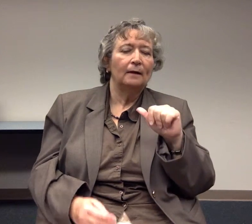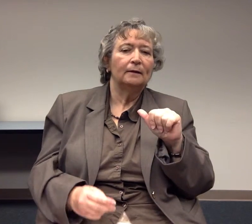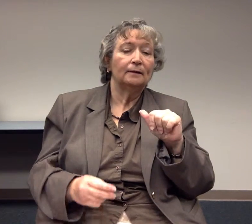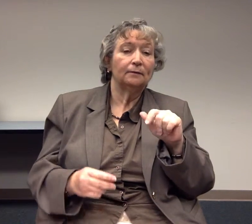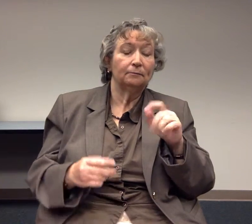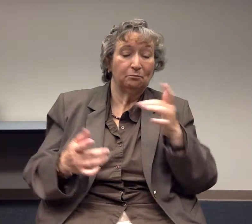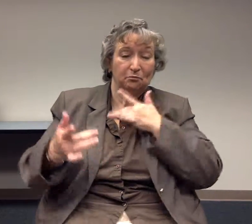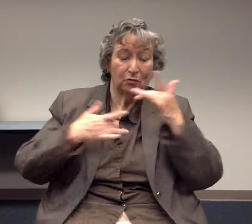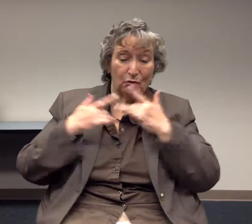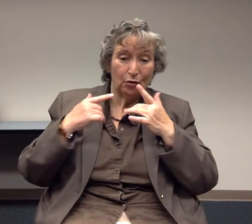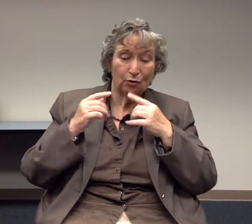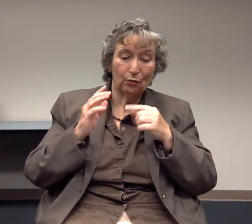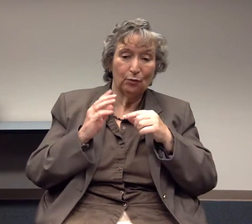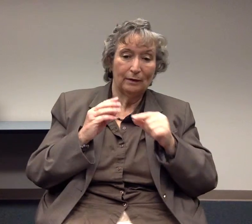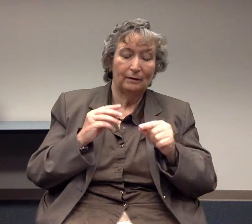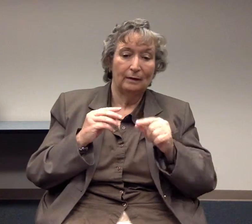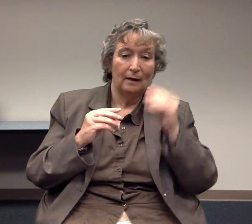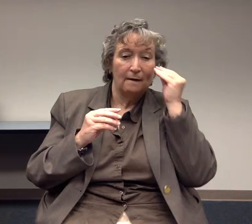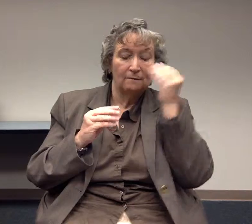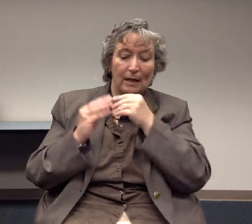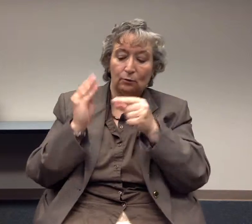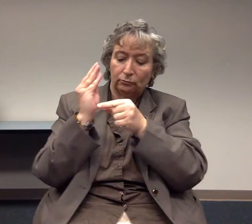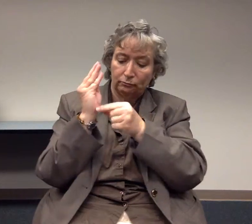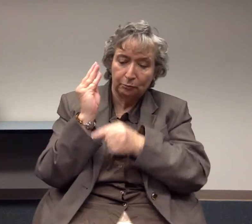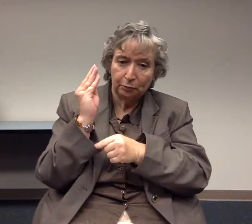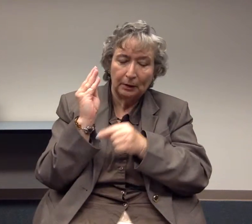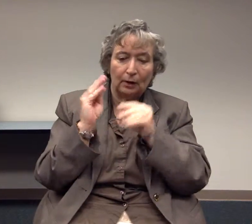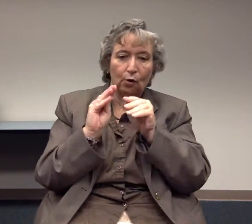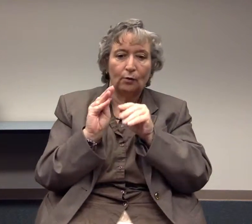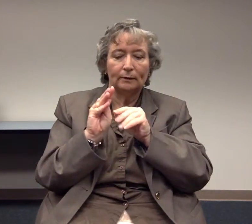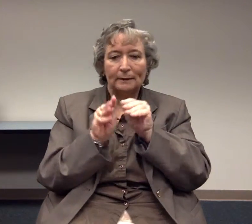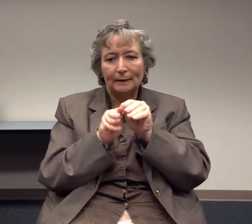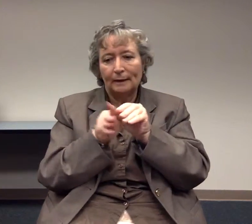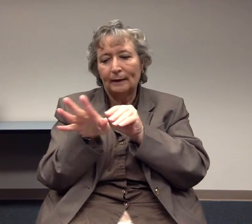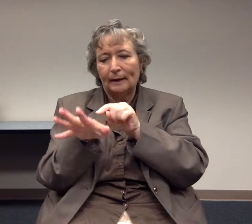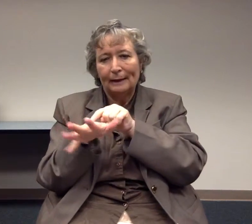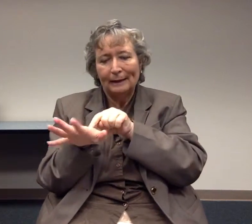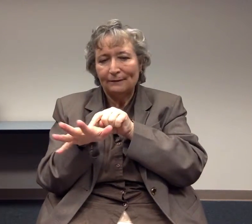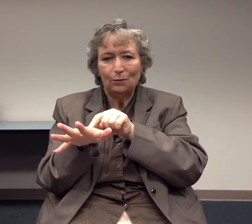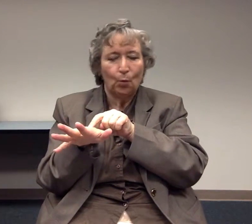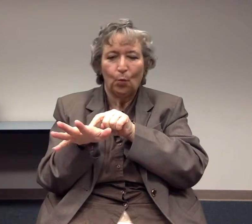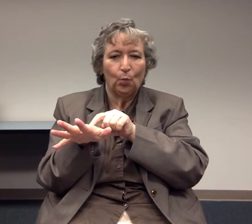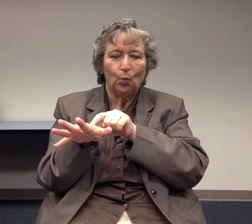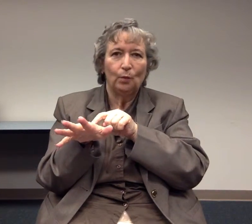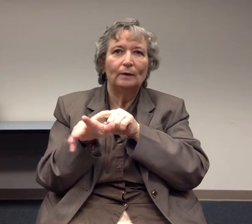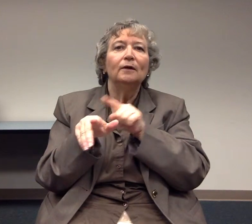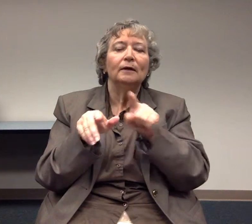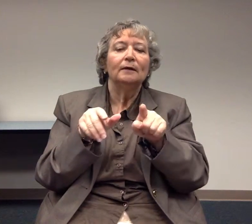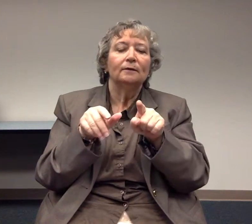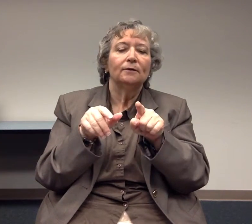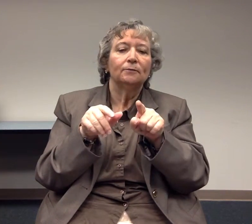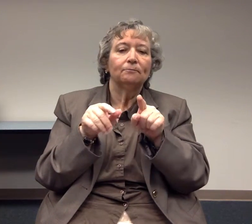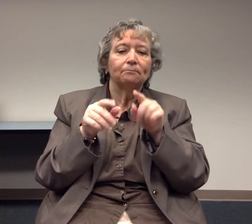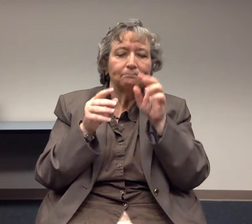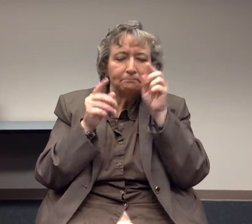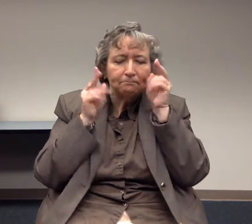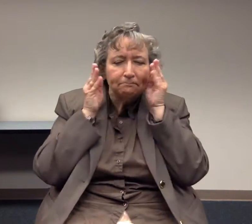painting leaves. Okay? What's important are the details in the middle, the small, tiny details. You're going to pretend your eyes are like a magnifying